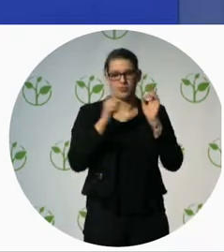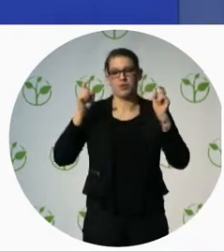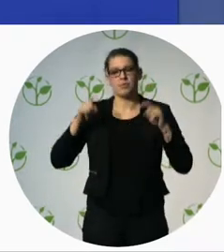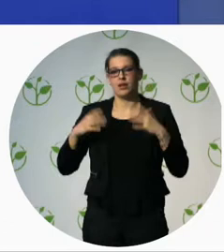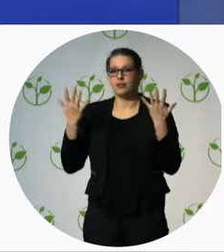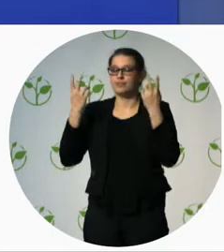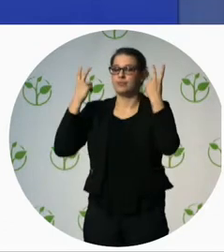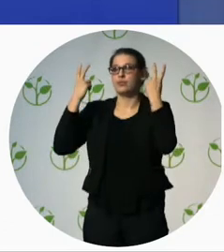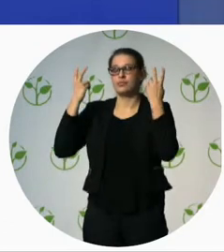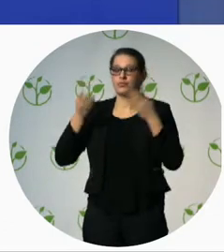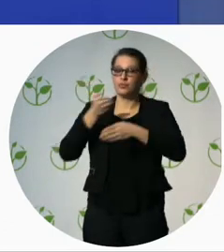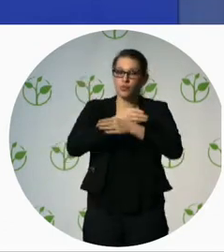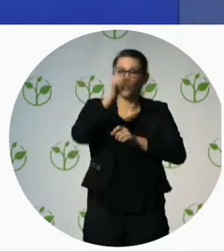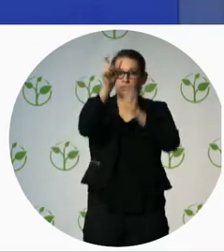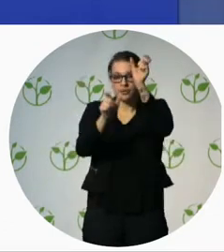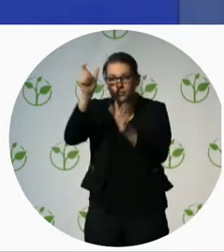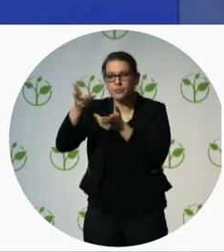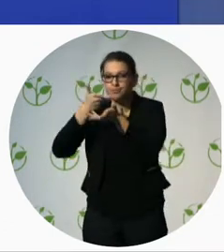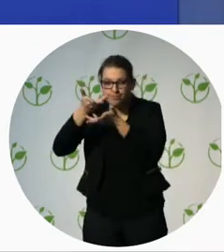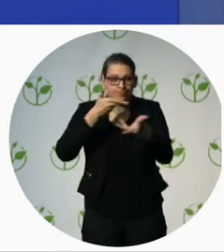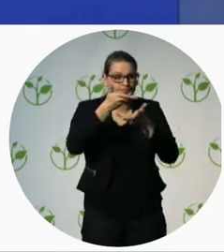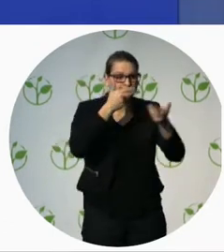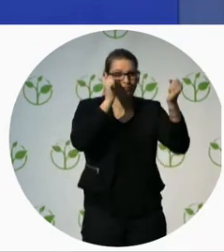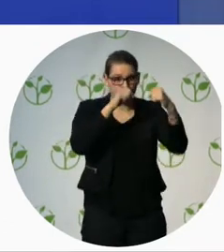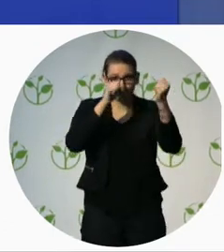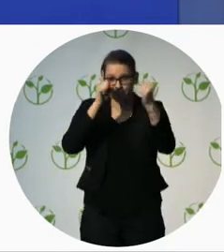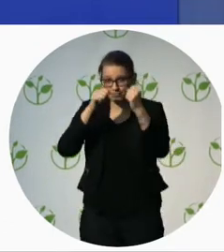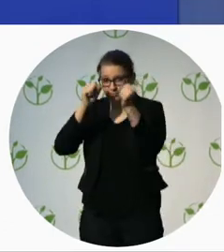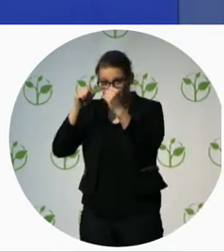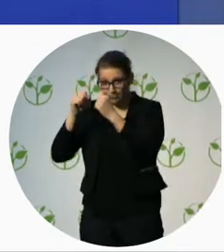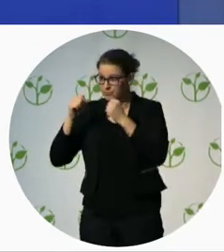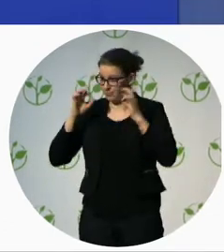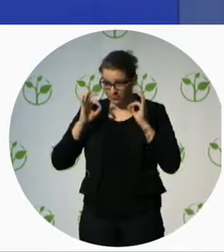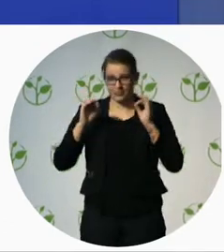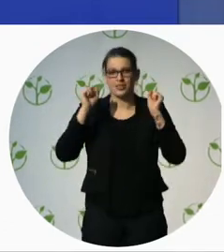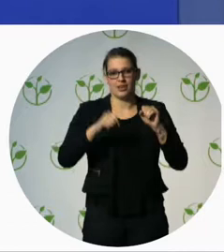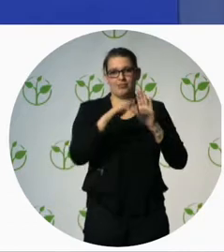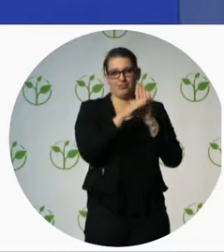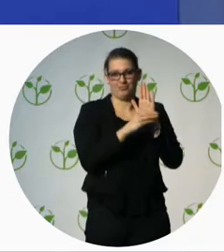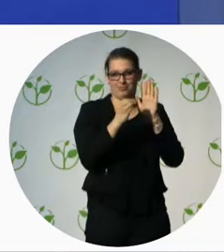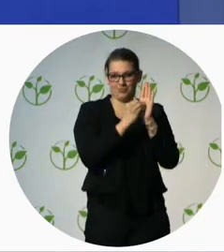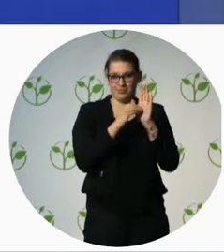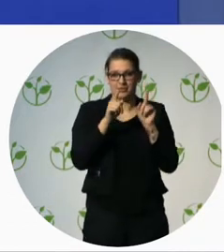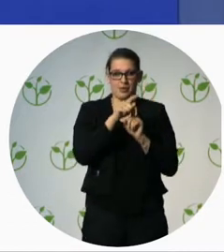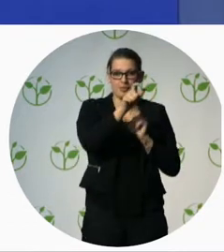and prepare really the world for a different way of thinking about